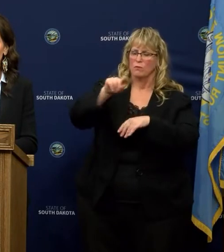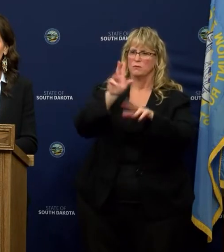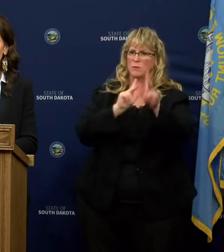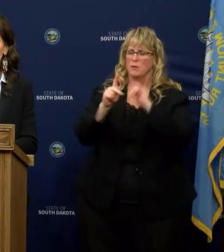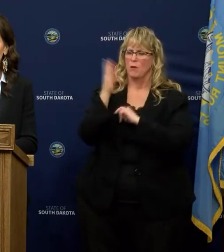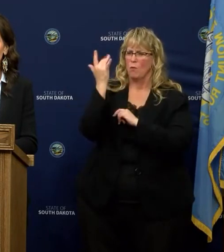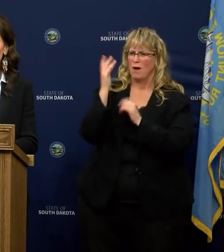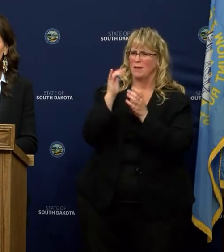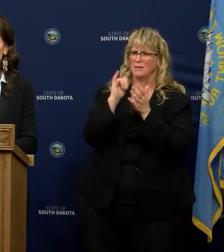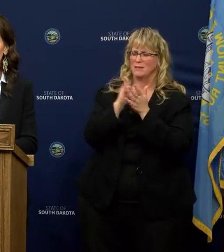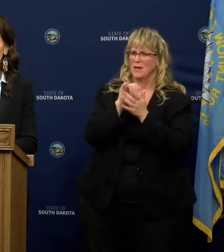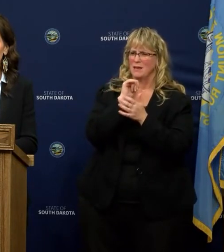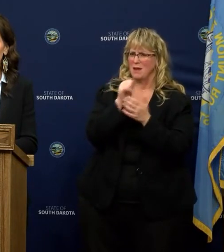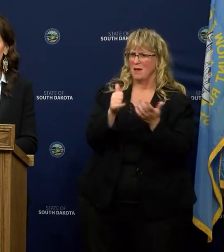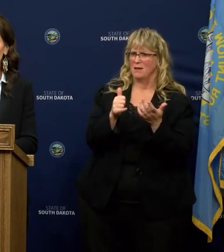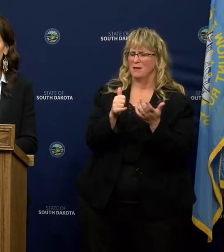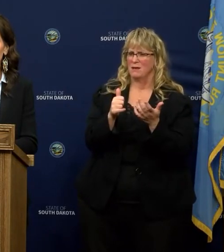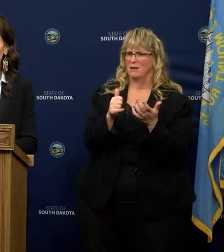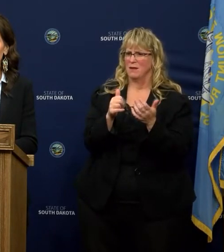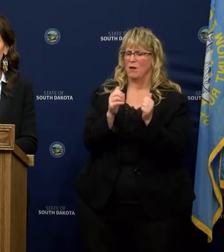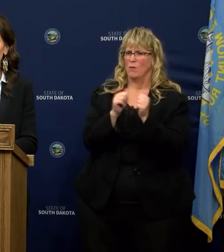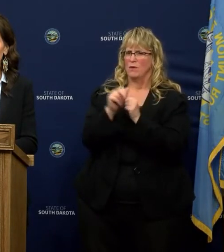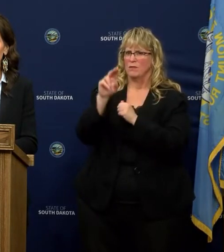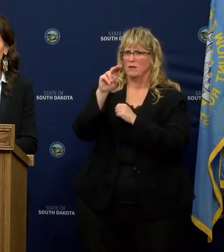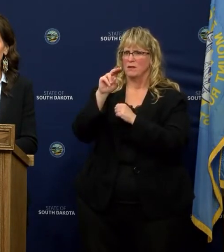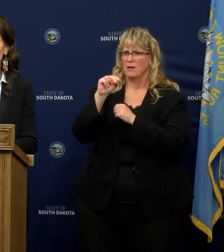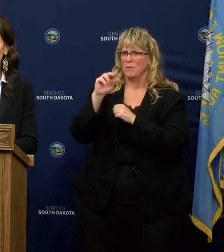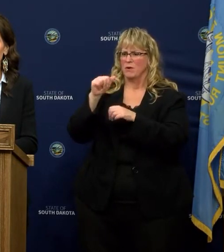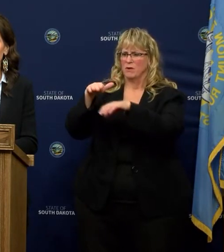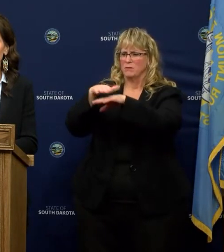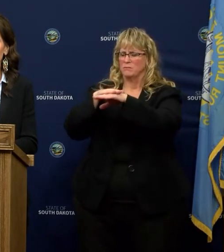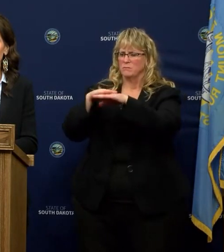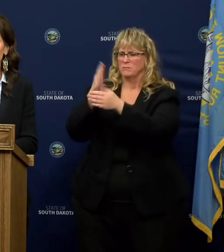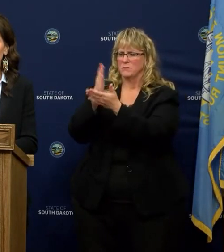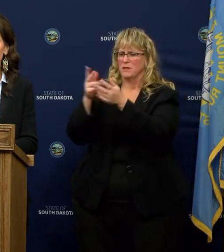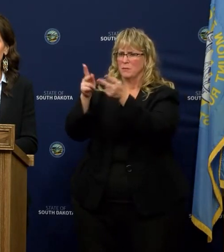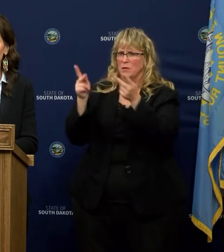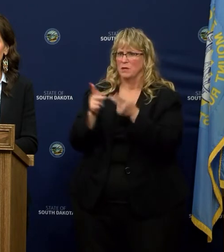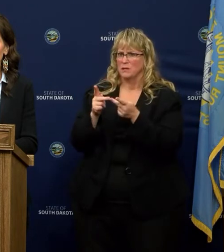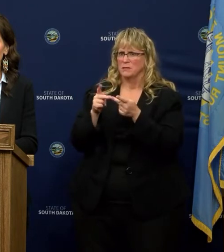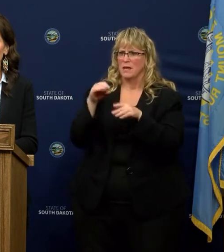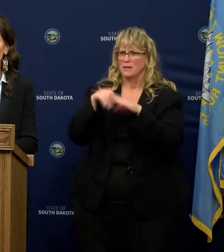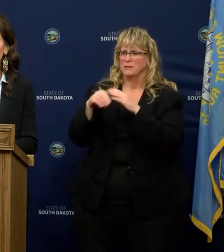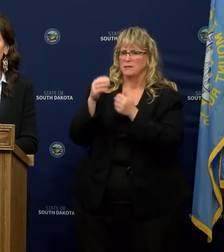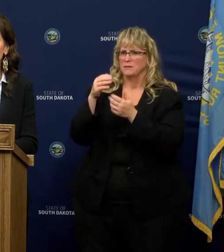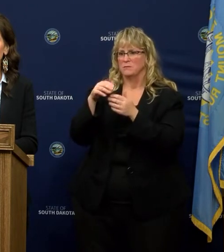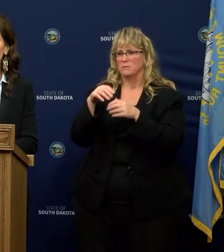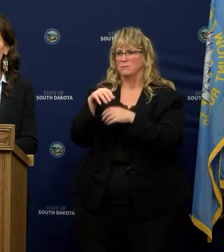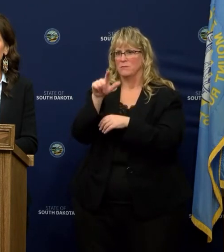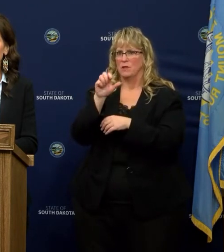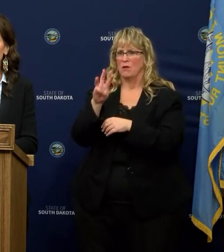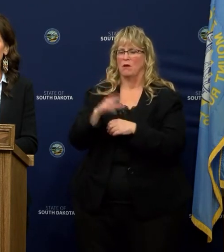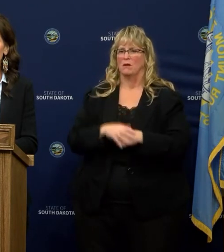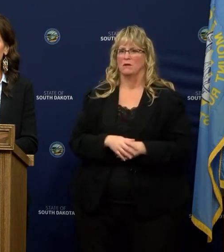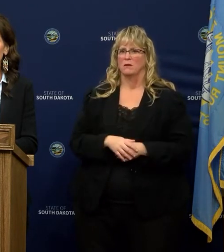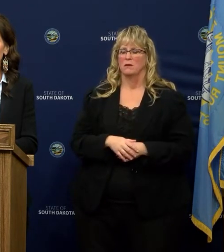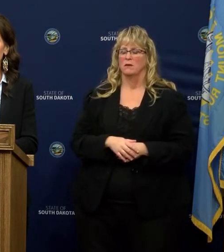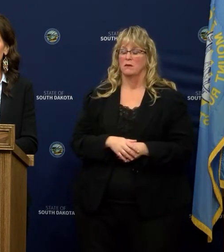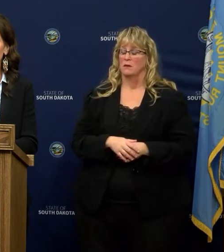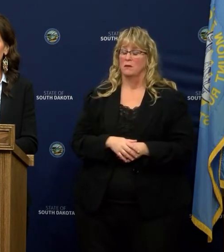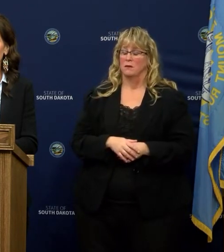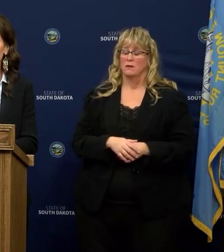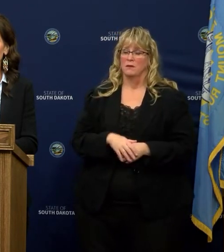Why is that seeming not to play out when it comes to these tribal checkpoints and not being in the hands of just the tribal law? Well, that's a completely inaccurate